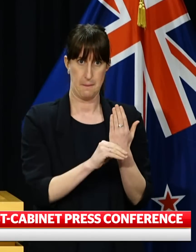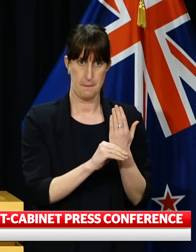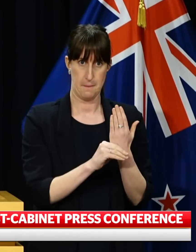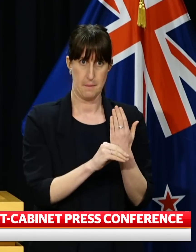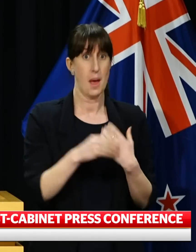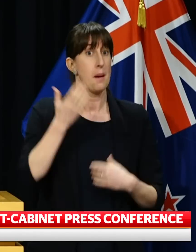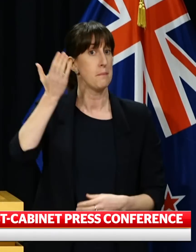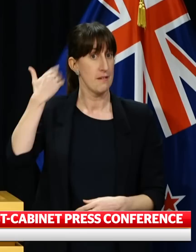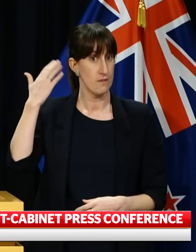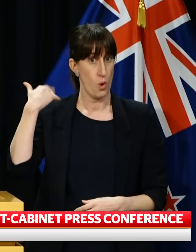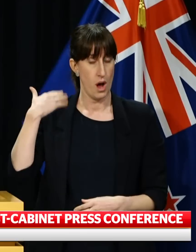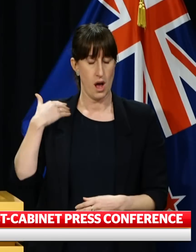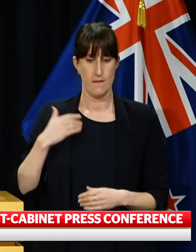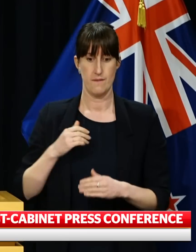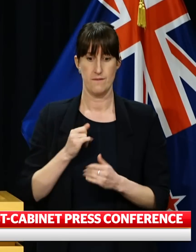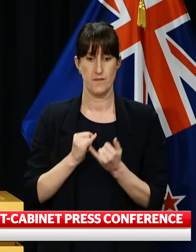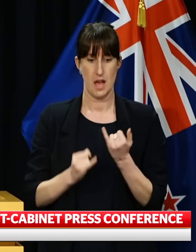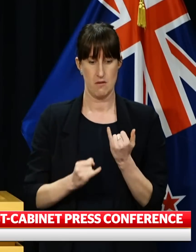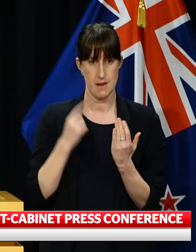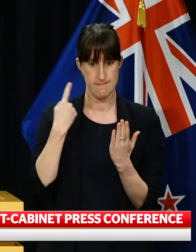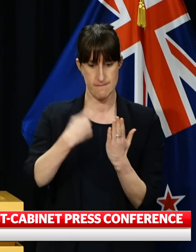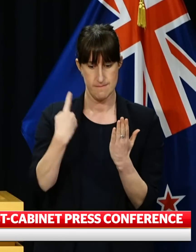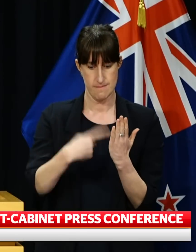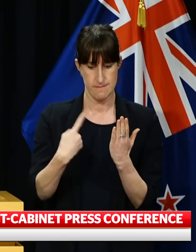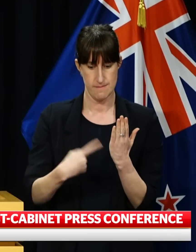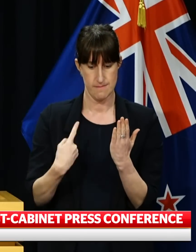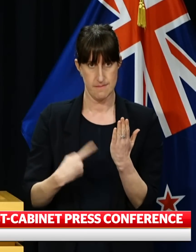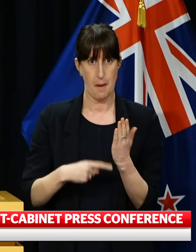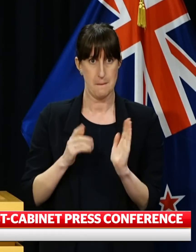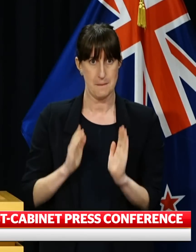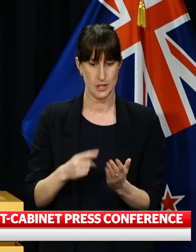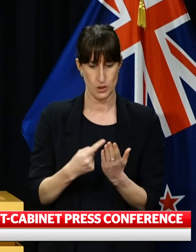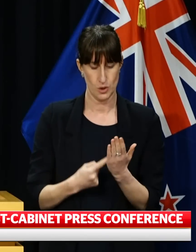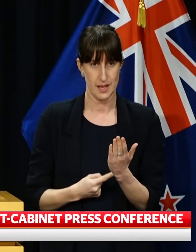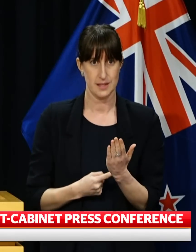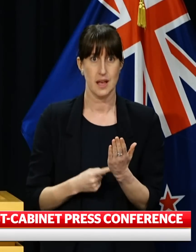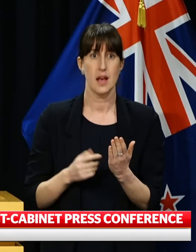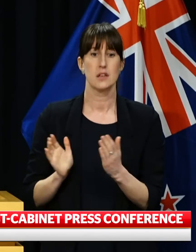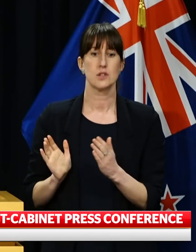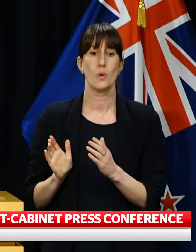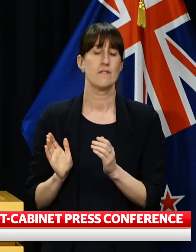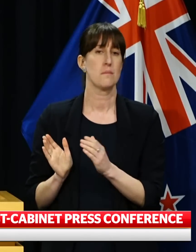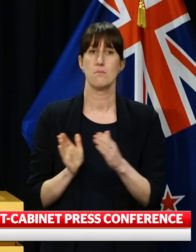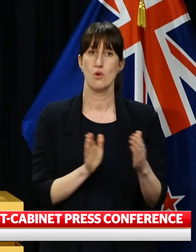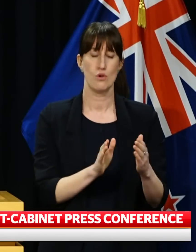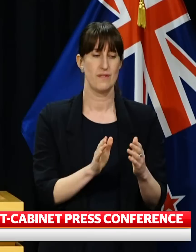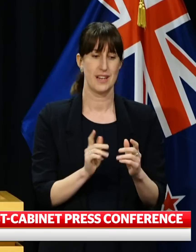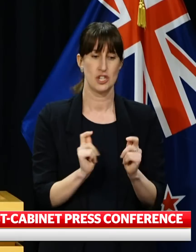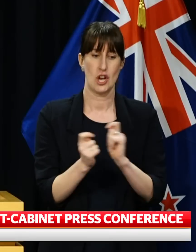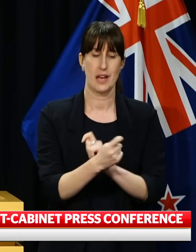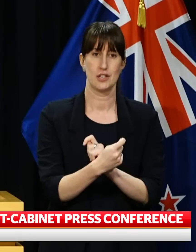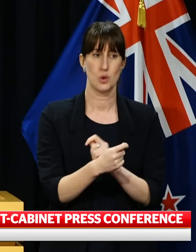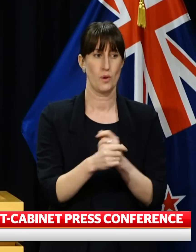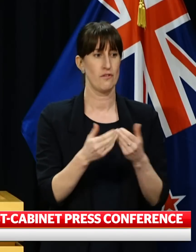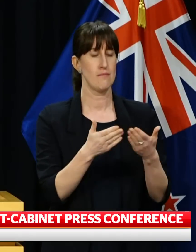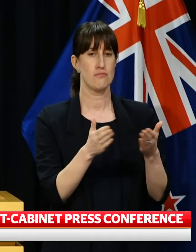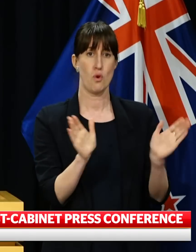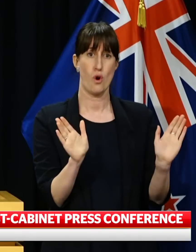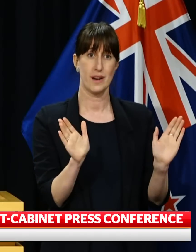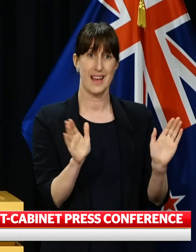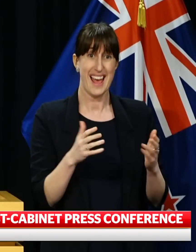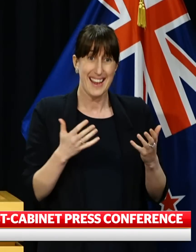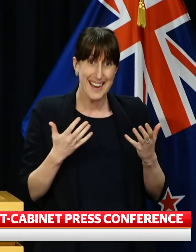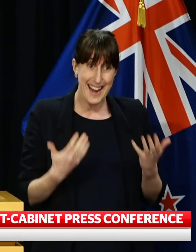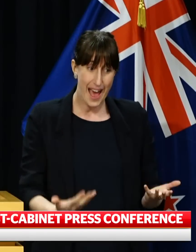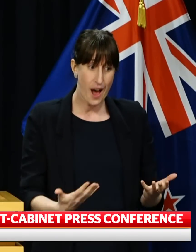syllabus previously to a very broad enabling curriculum. And actually a lot of the feedback we've had from teachers is that they want a bit more